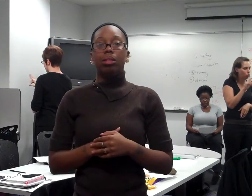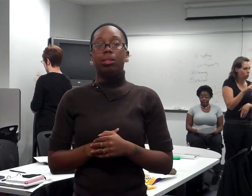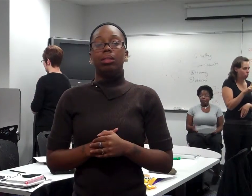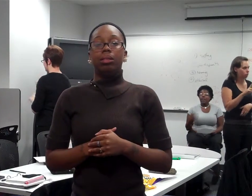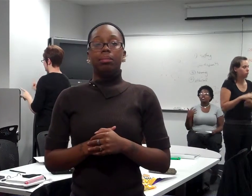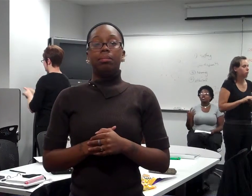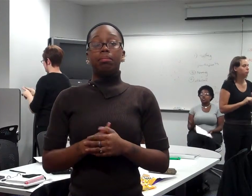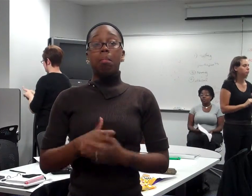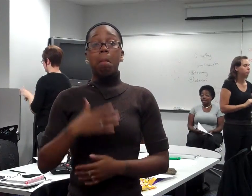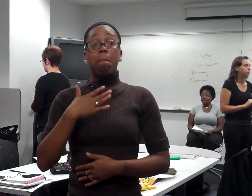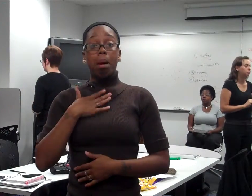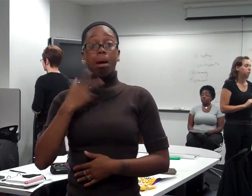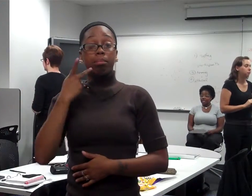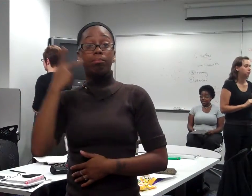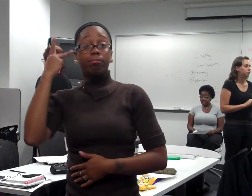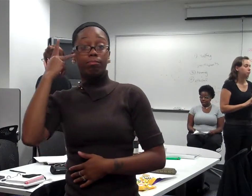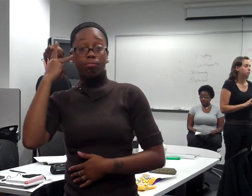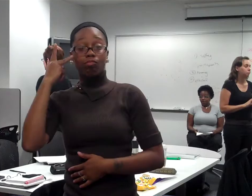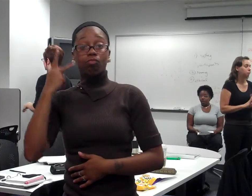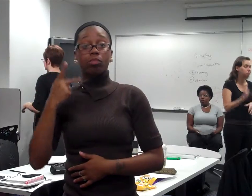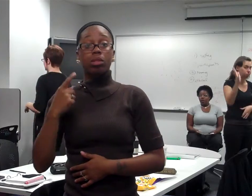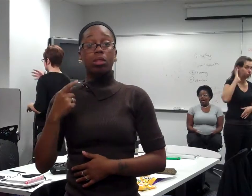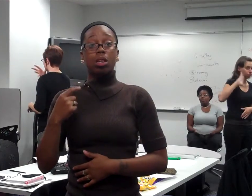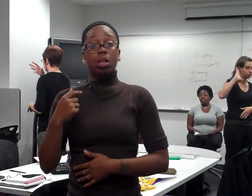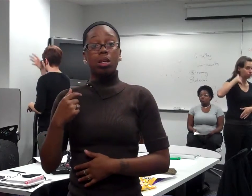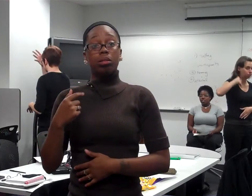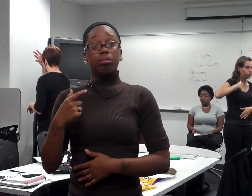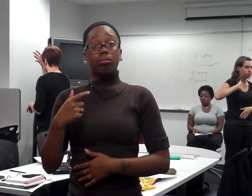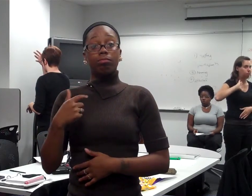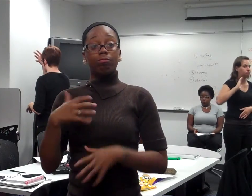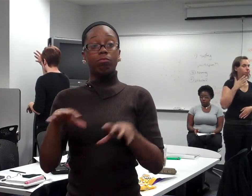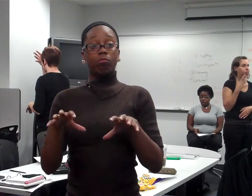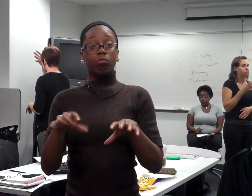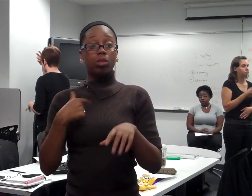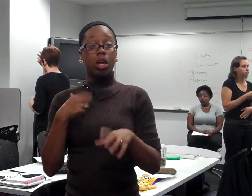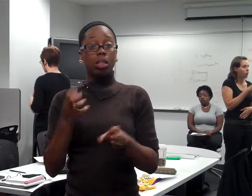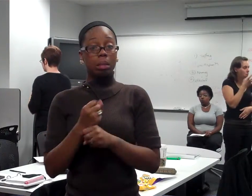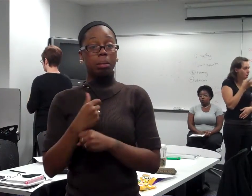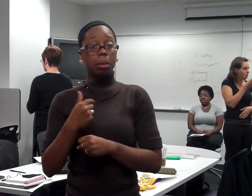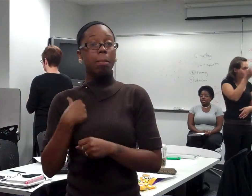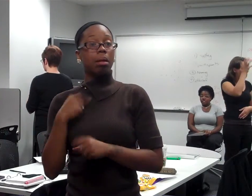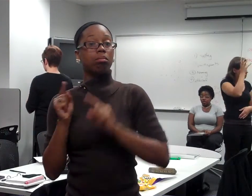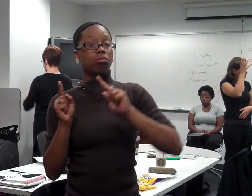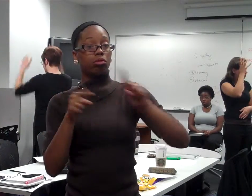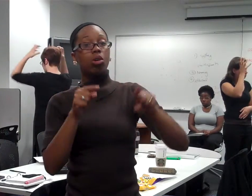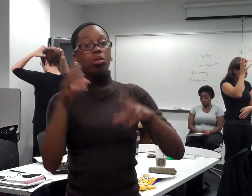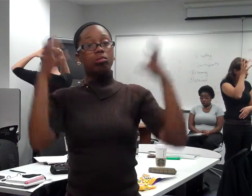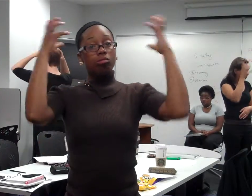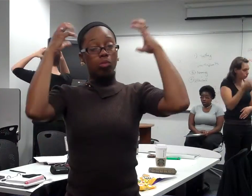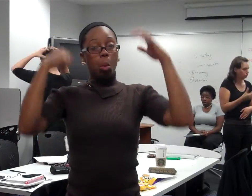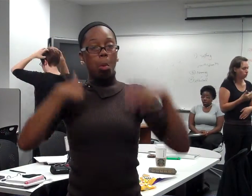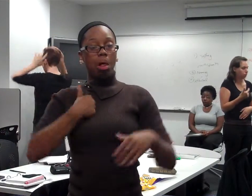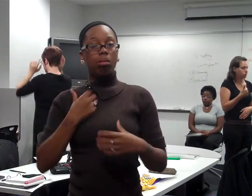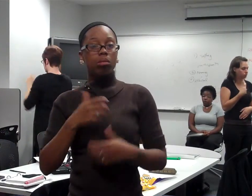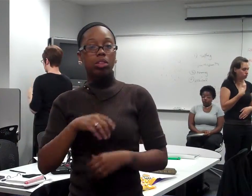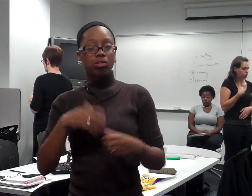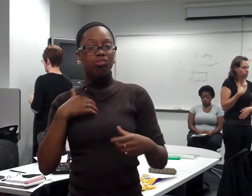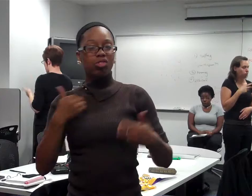My parents took me to Disney when I was much, much younger. We went to Disney World in Florida